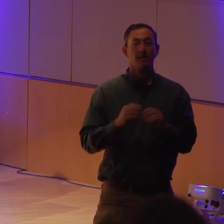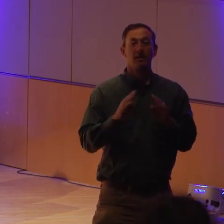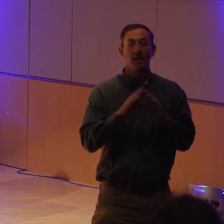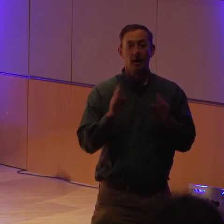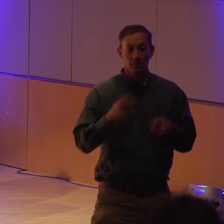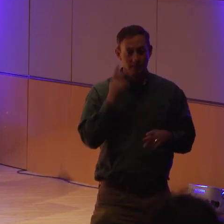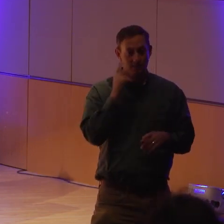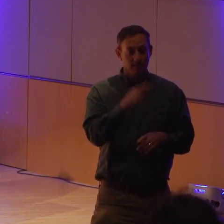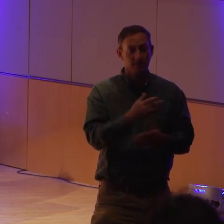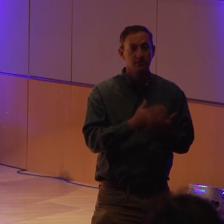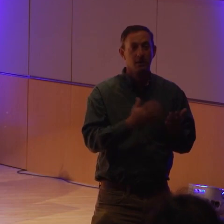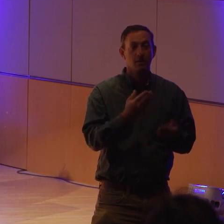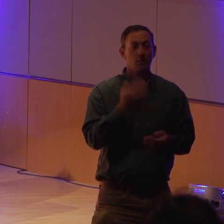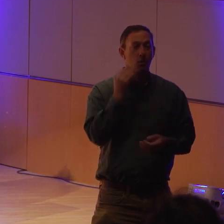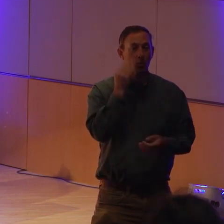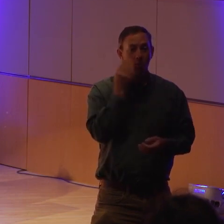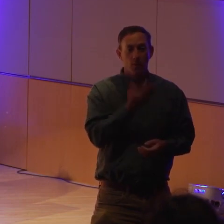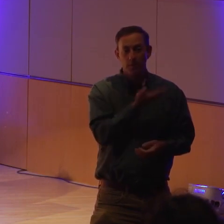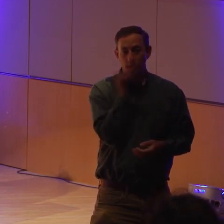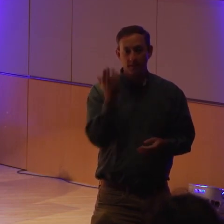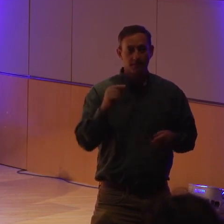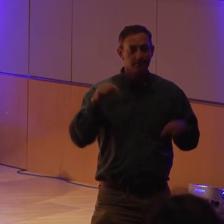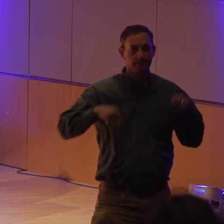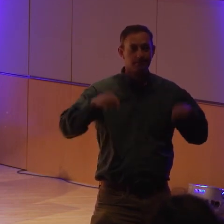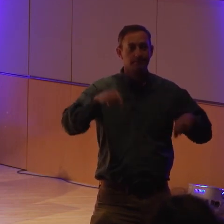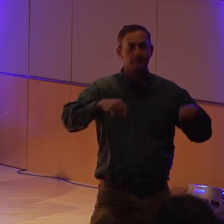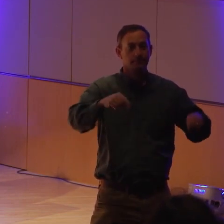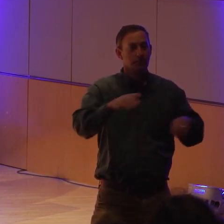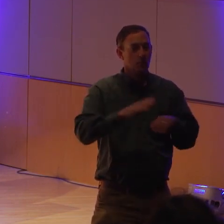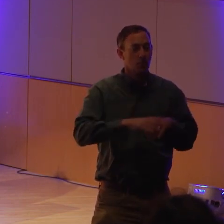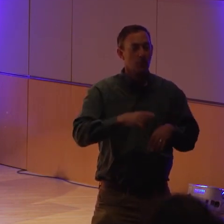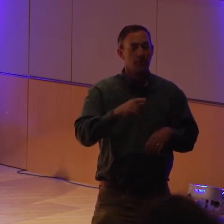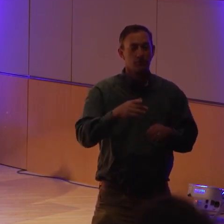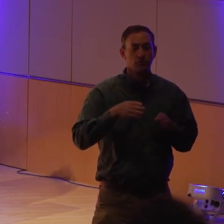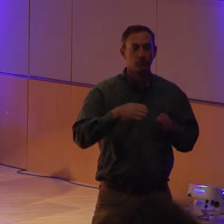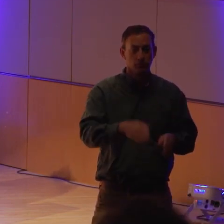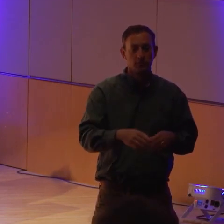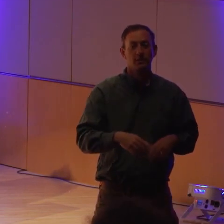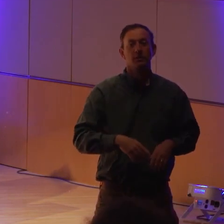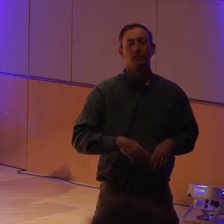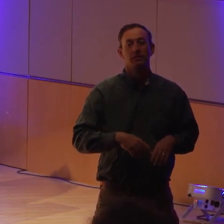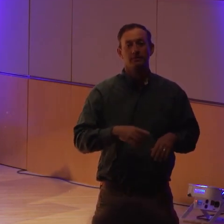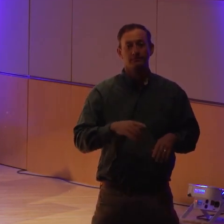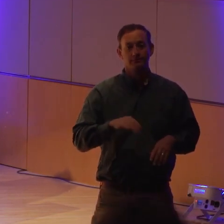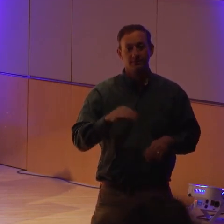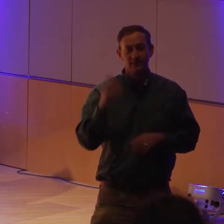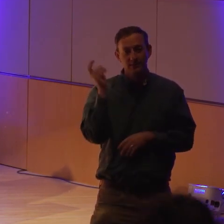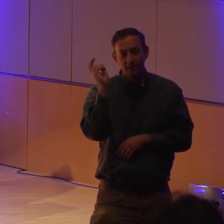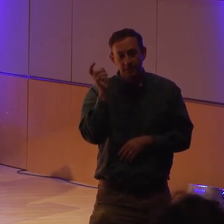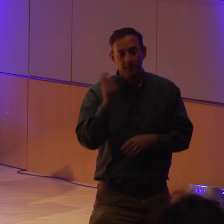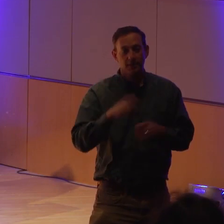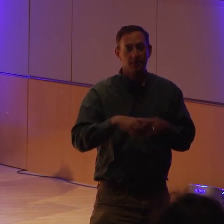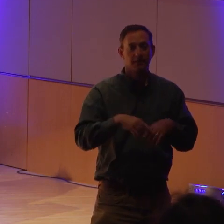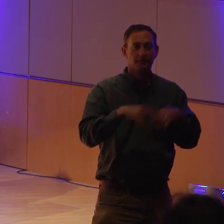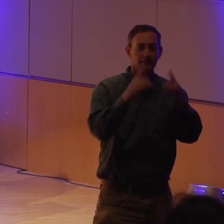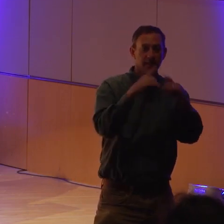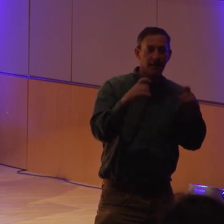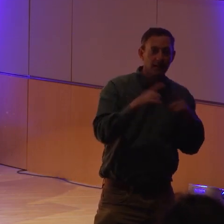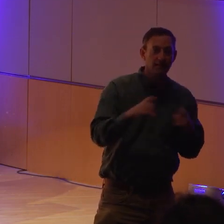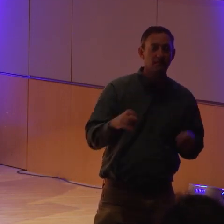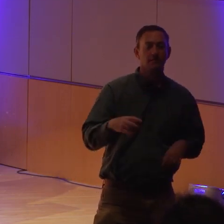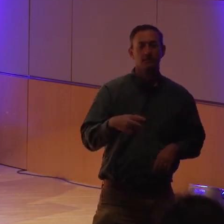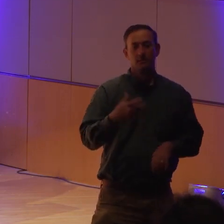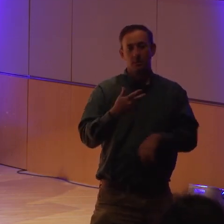homeless populations that line the city sidewalks, that occupies transportation hubs, tent cities, and parking